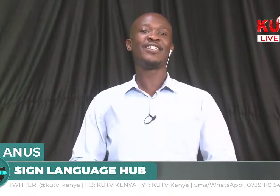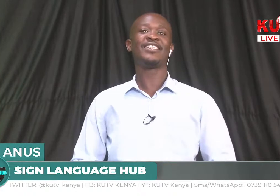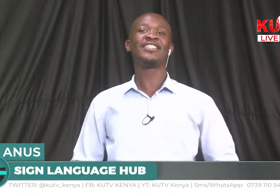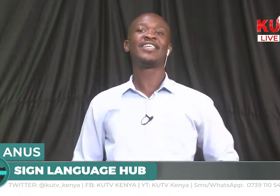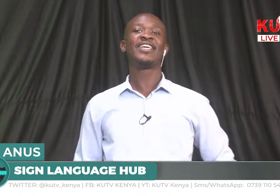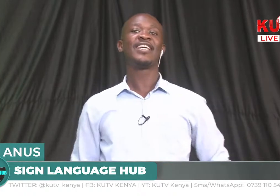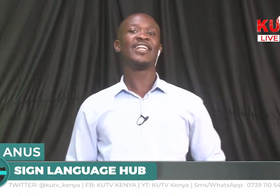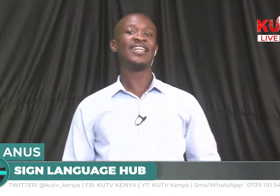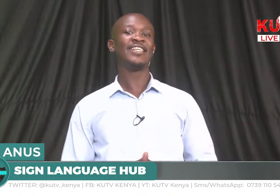is